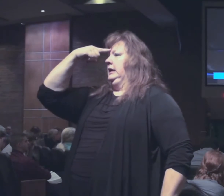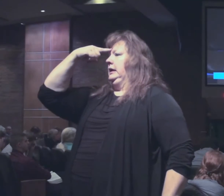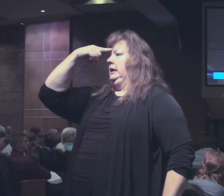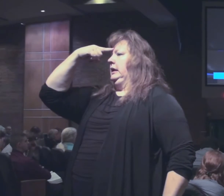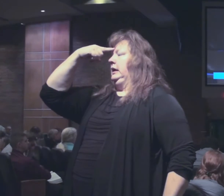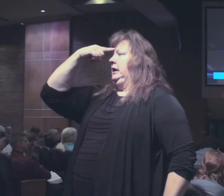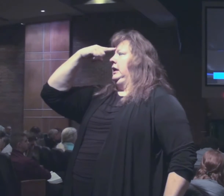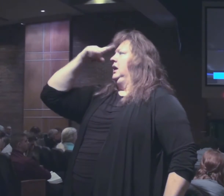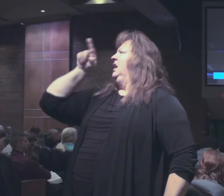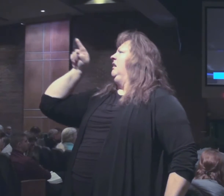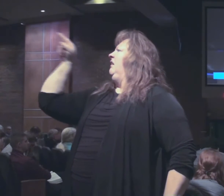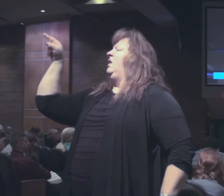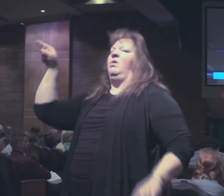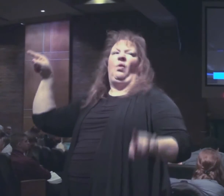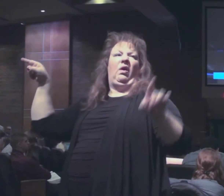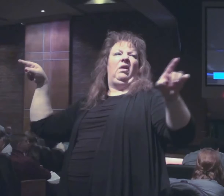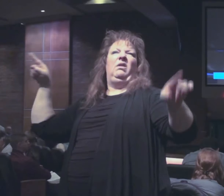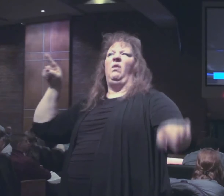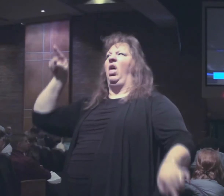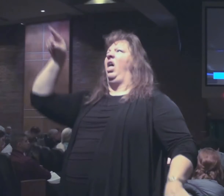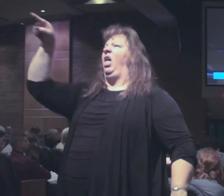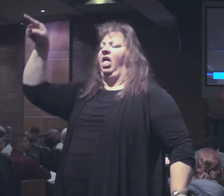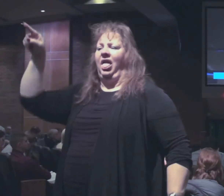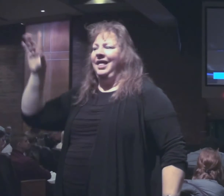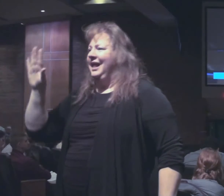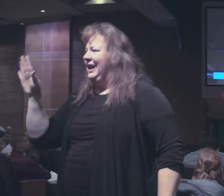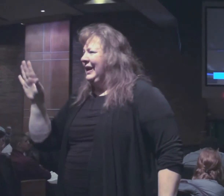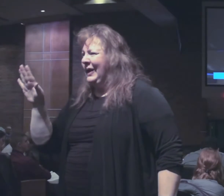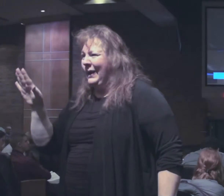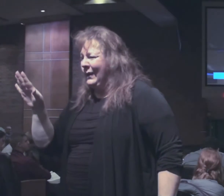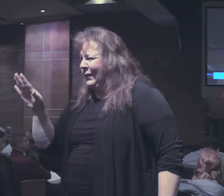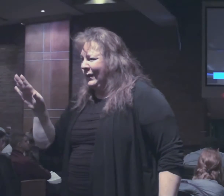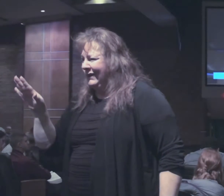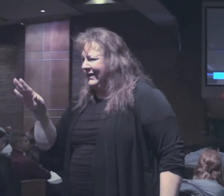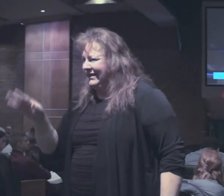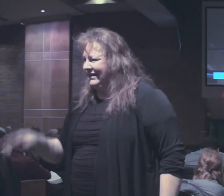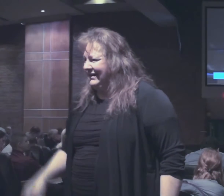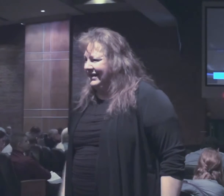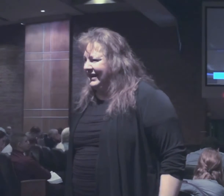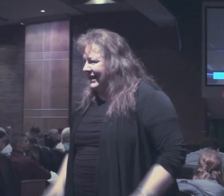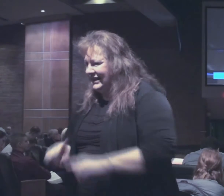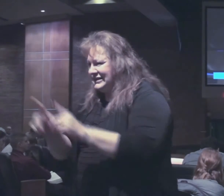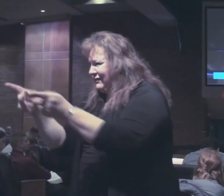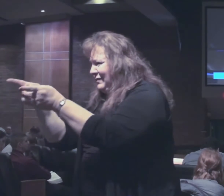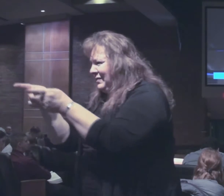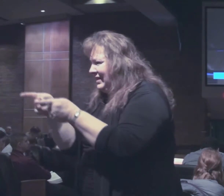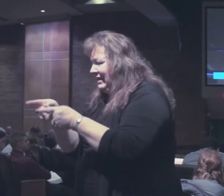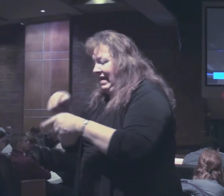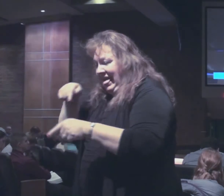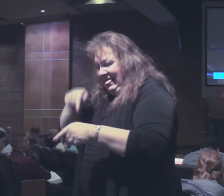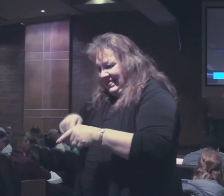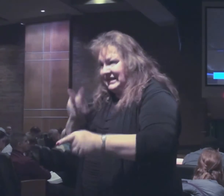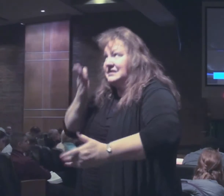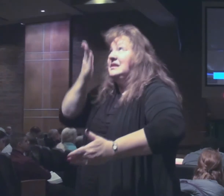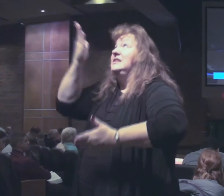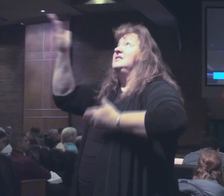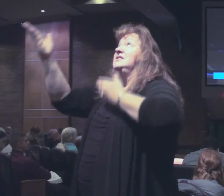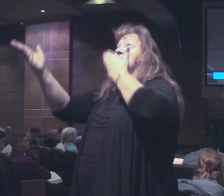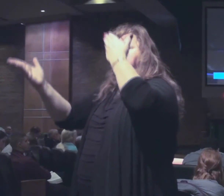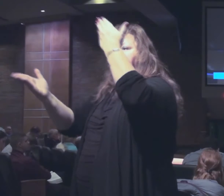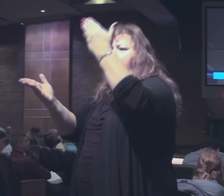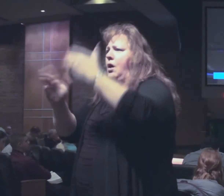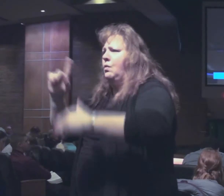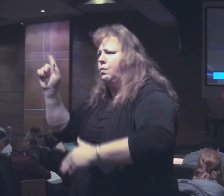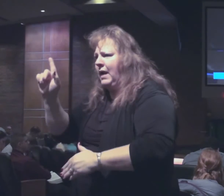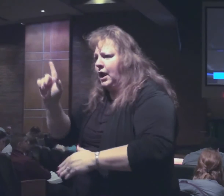here of people in other nations and other places, primarily. This is to be sung at